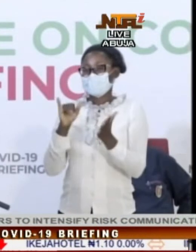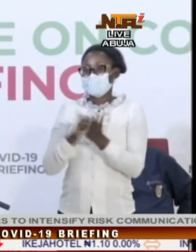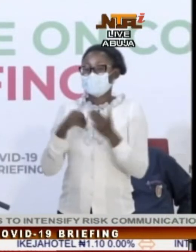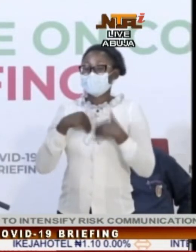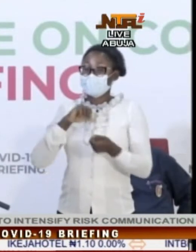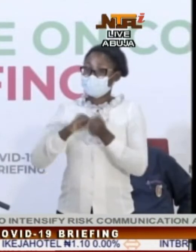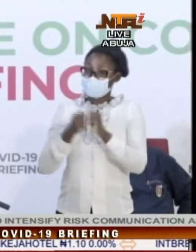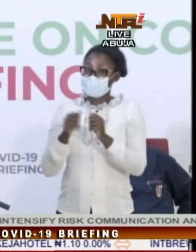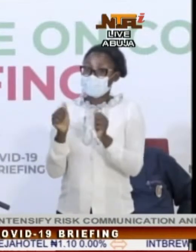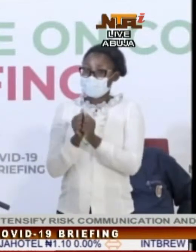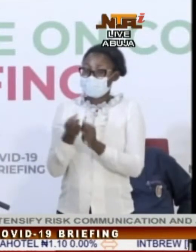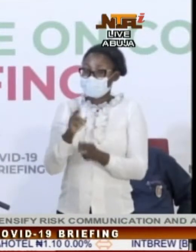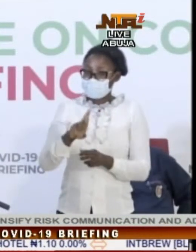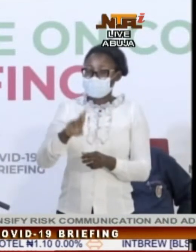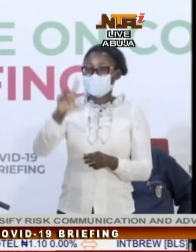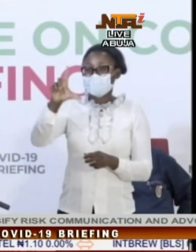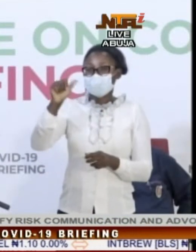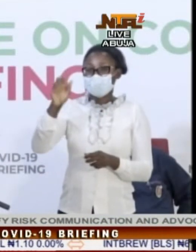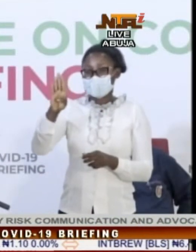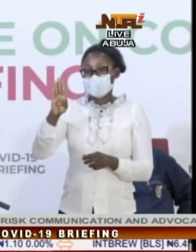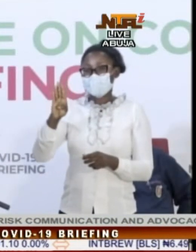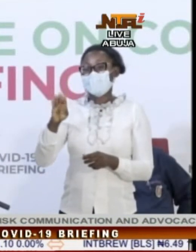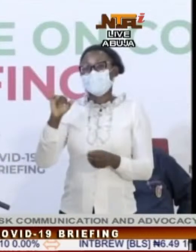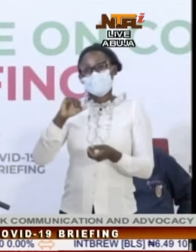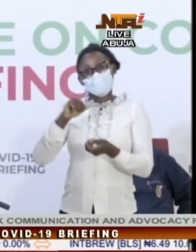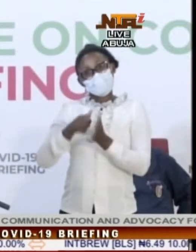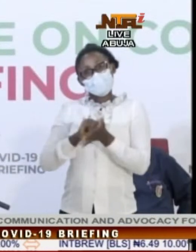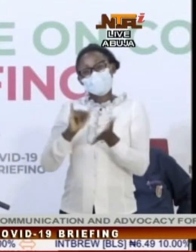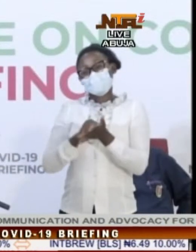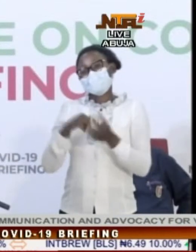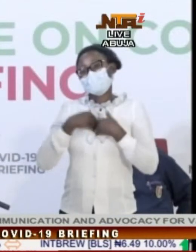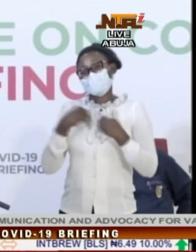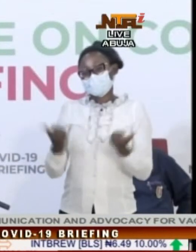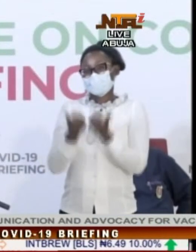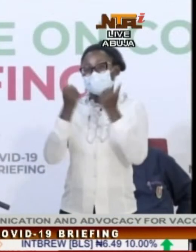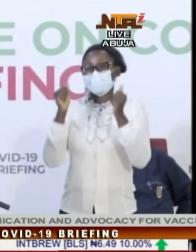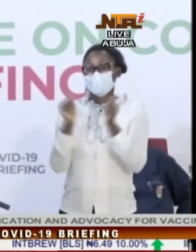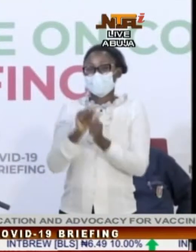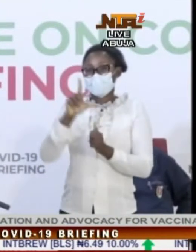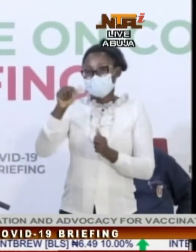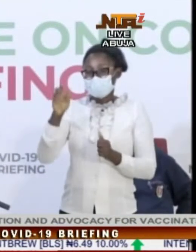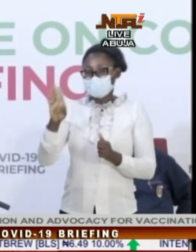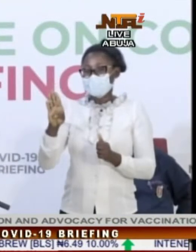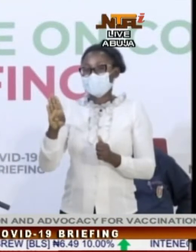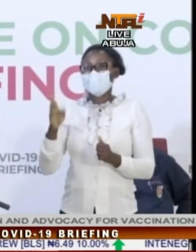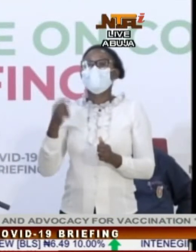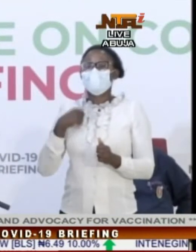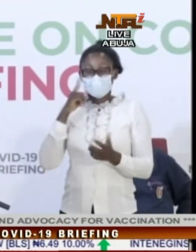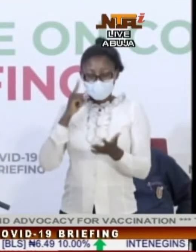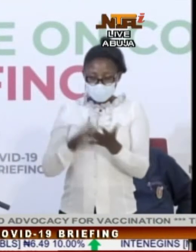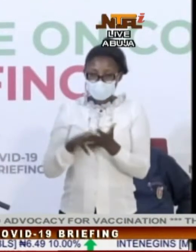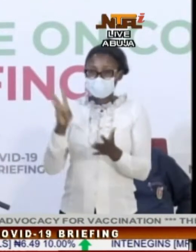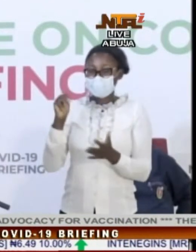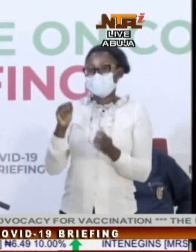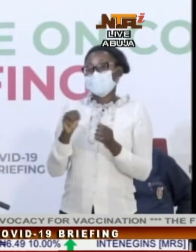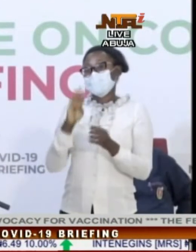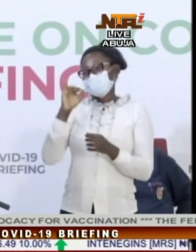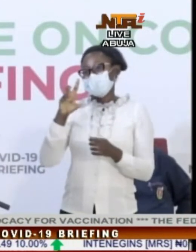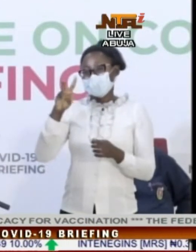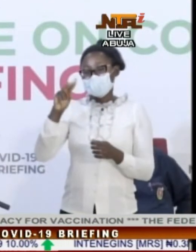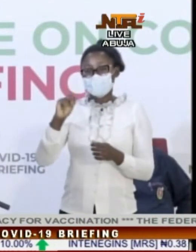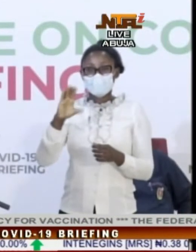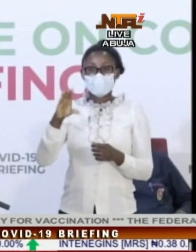their laboratories, we're very much aware. Those that have issues with test kits or extraction kits, we've taken it up with NCDC, and